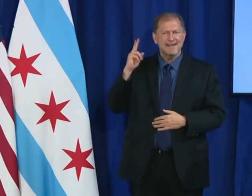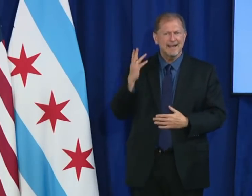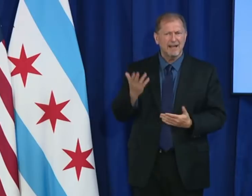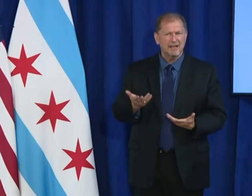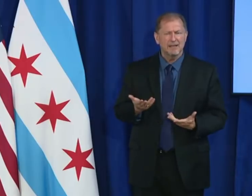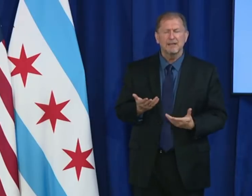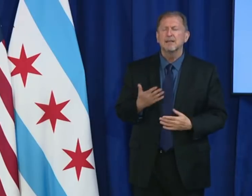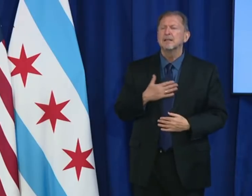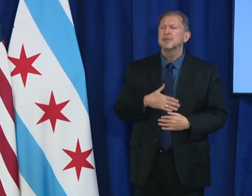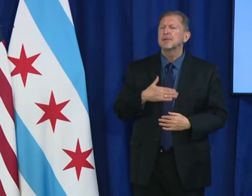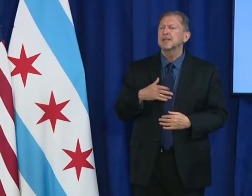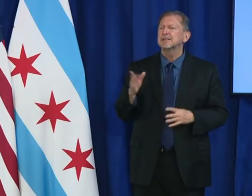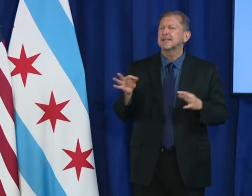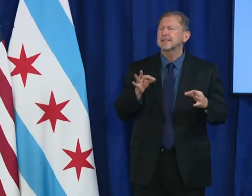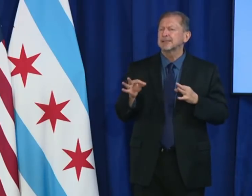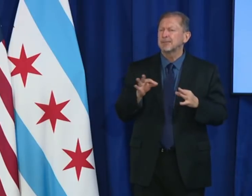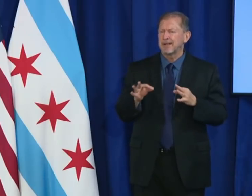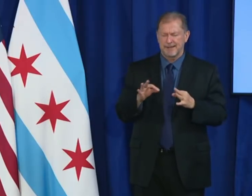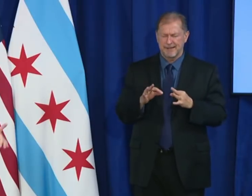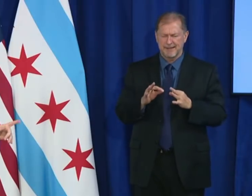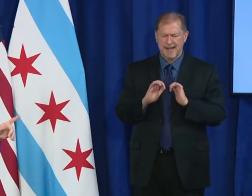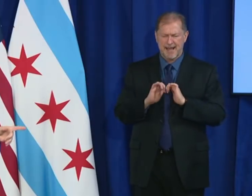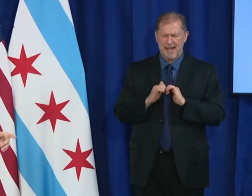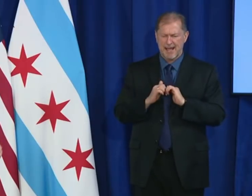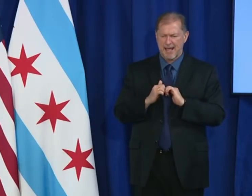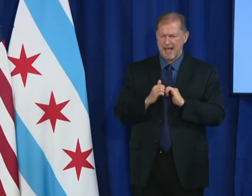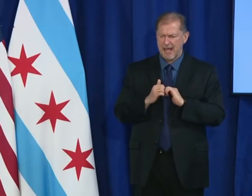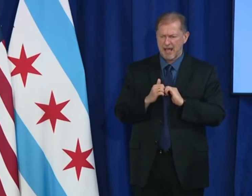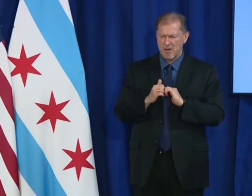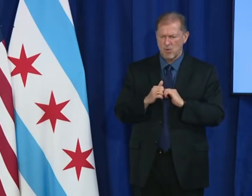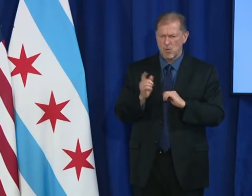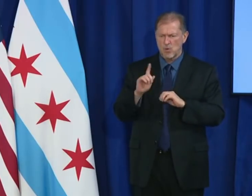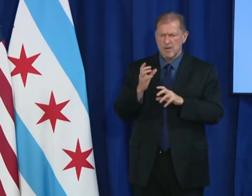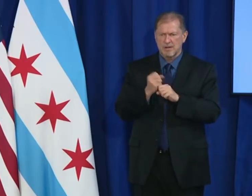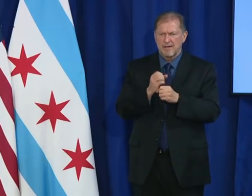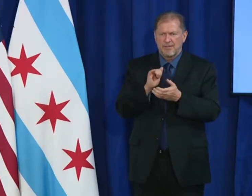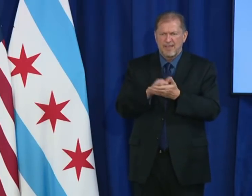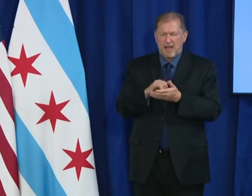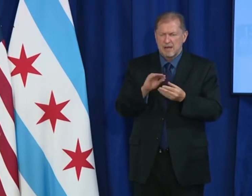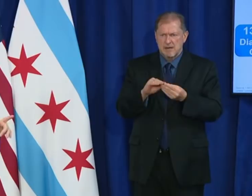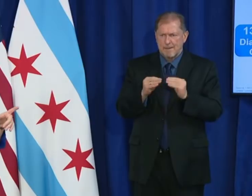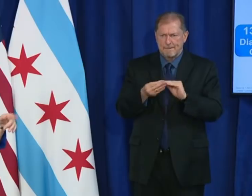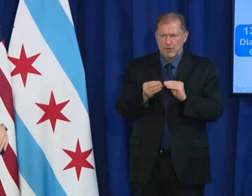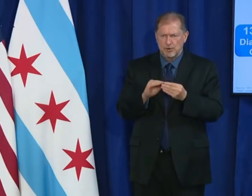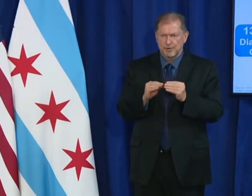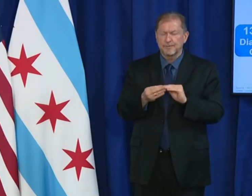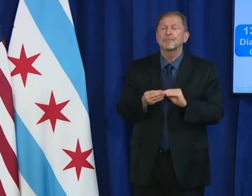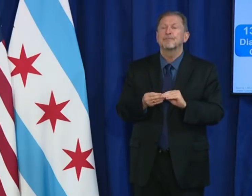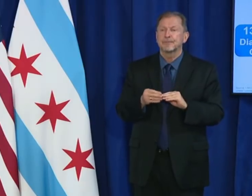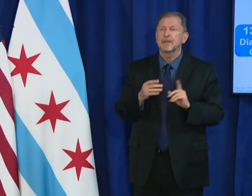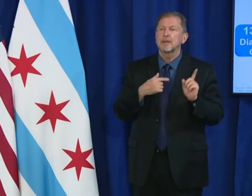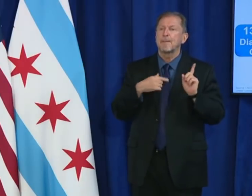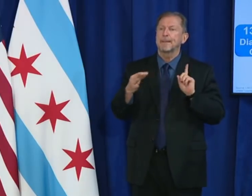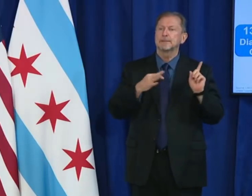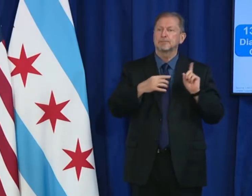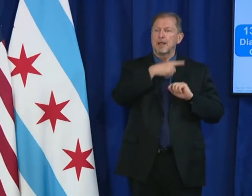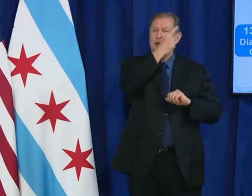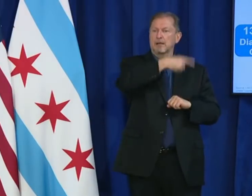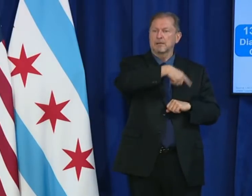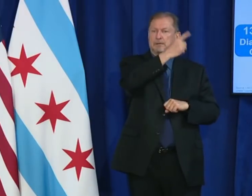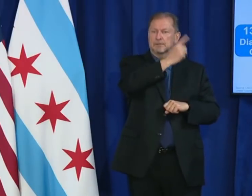explain to us just once again how it is that you came to that number? Yeah, I'd be happy to. Can you just bring the slide up, Janelle?